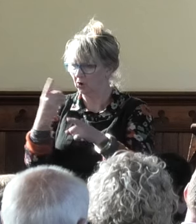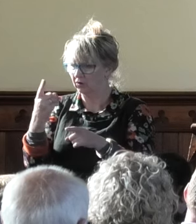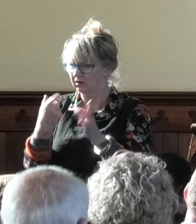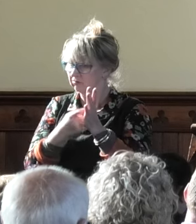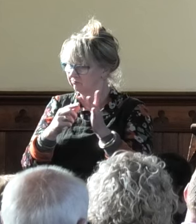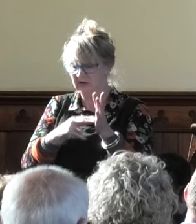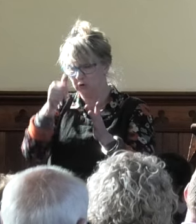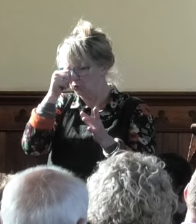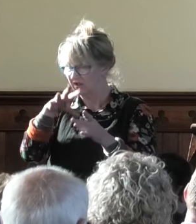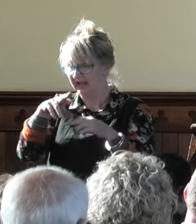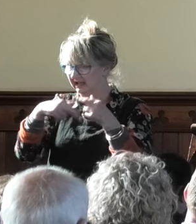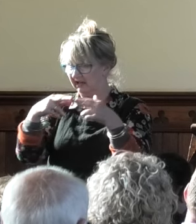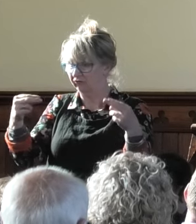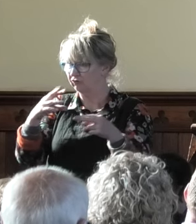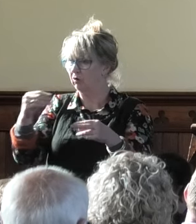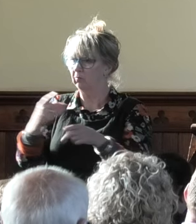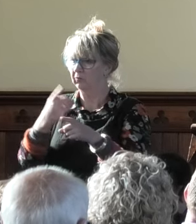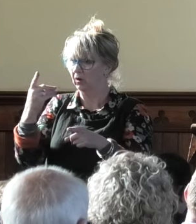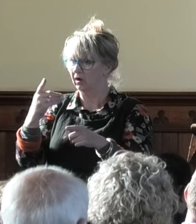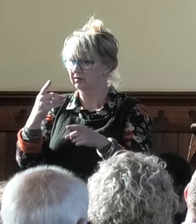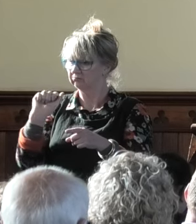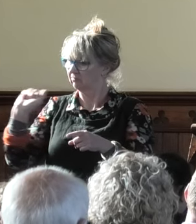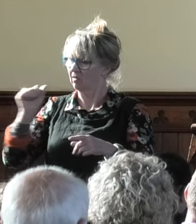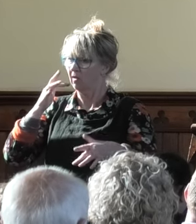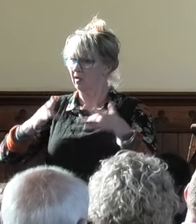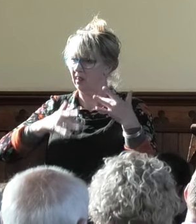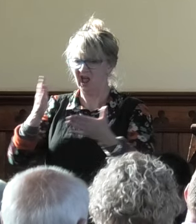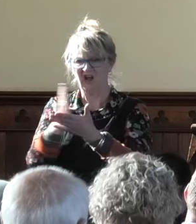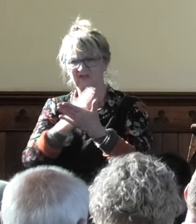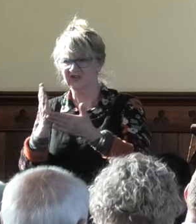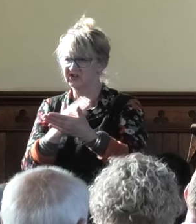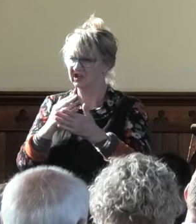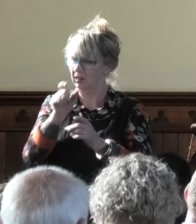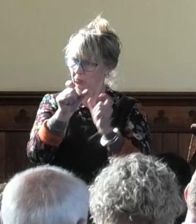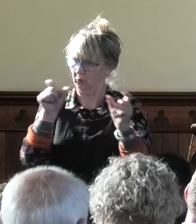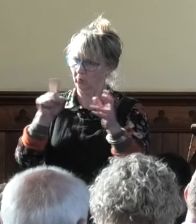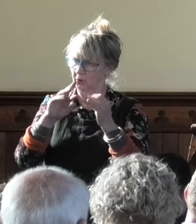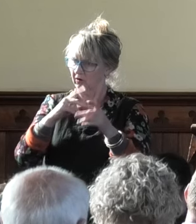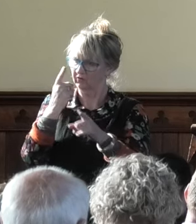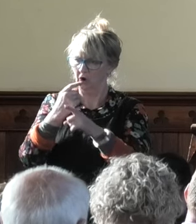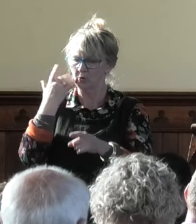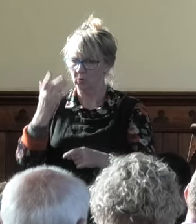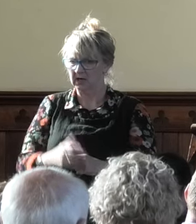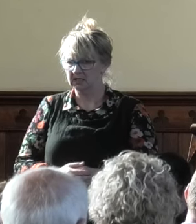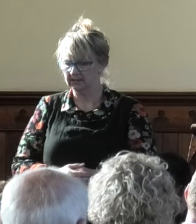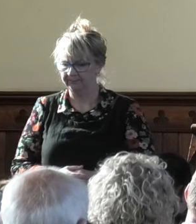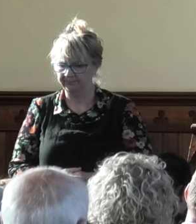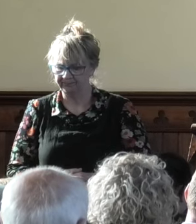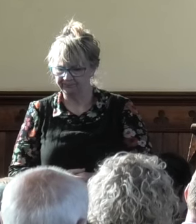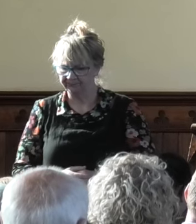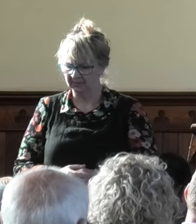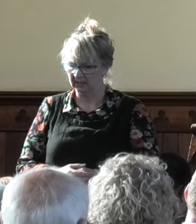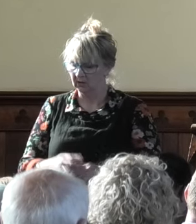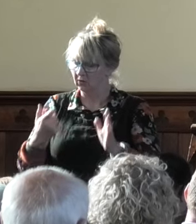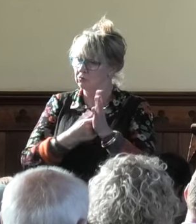knew that, lived that, and her life was given to sharing that message. The third thing, Rinska knew that the gospel